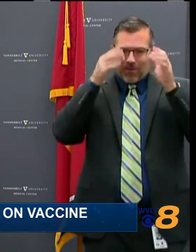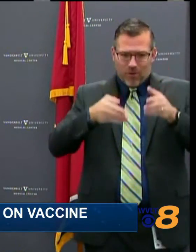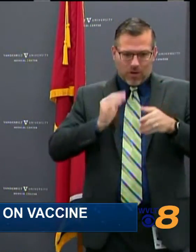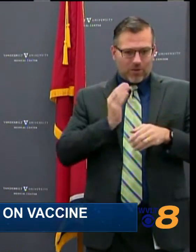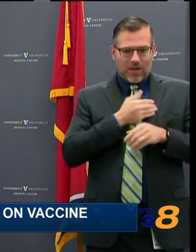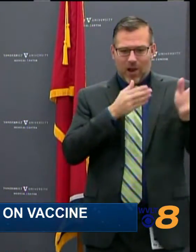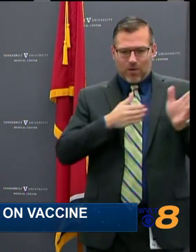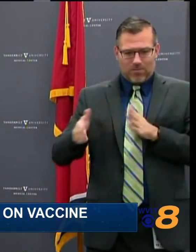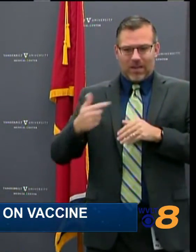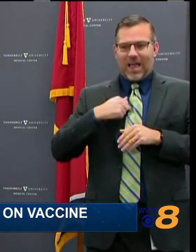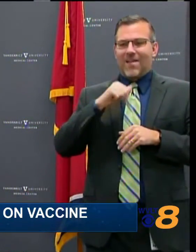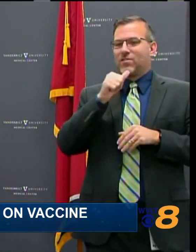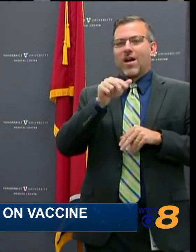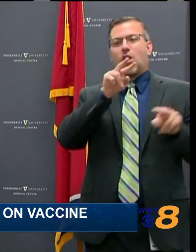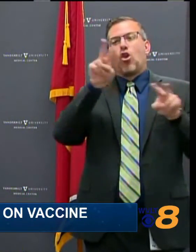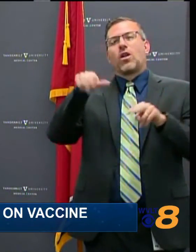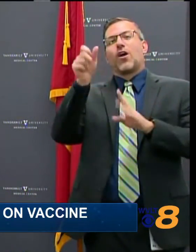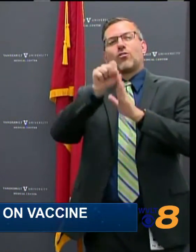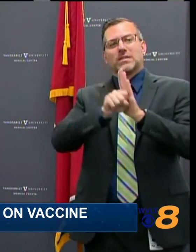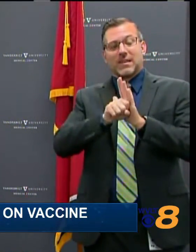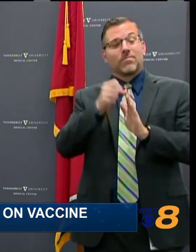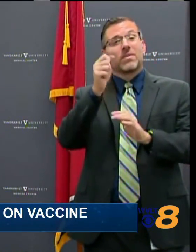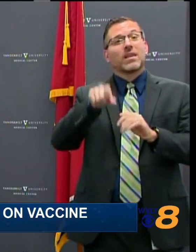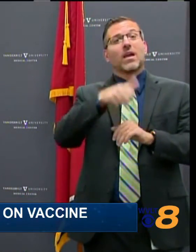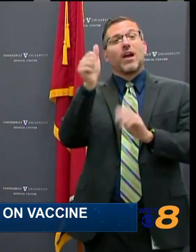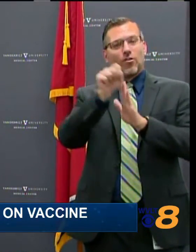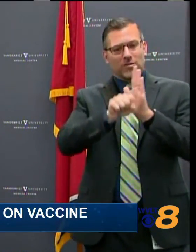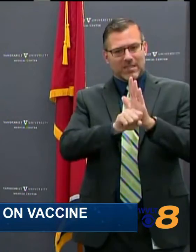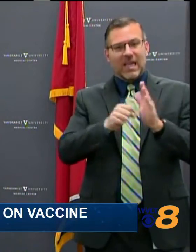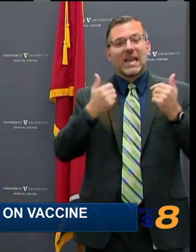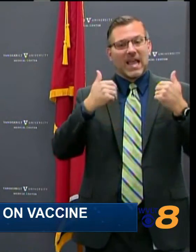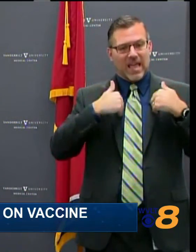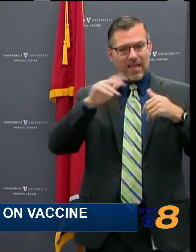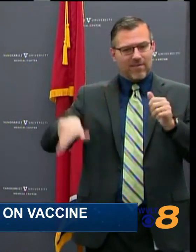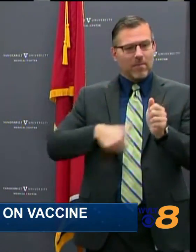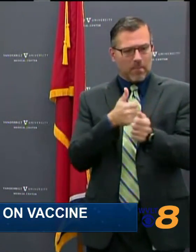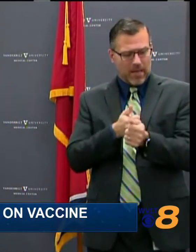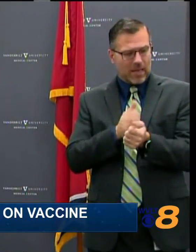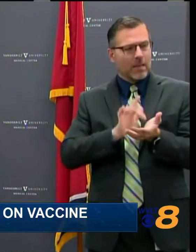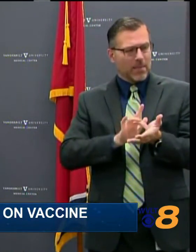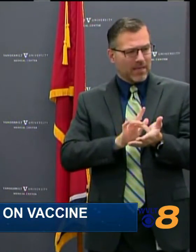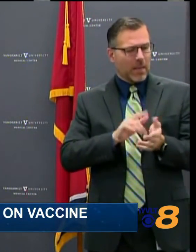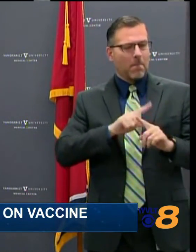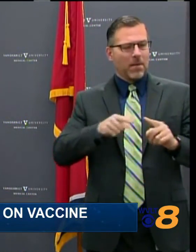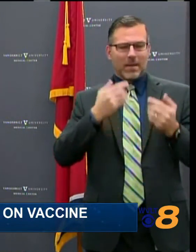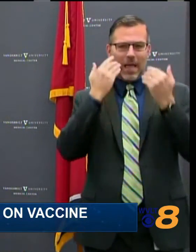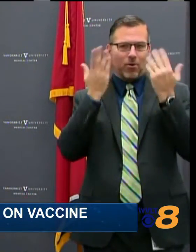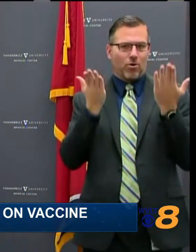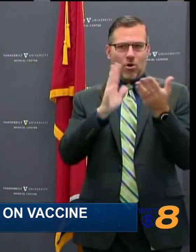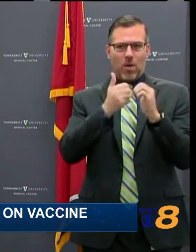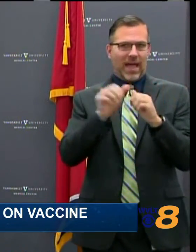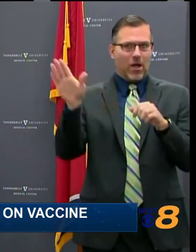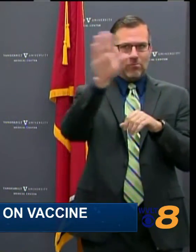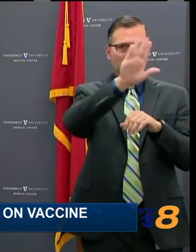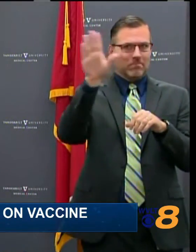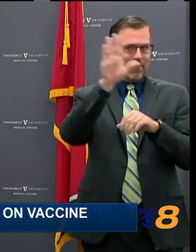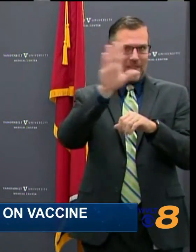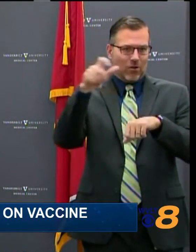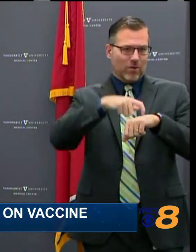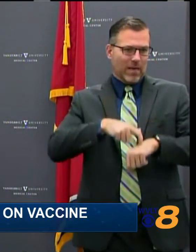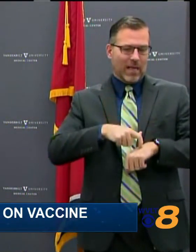haven't studied theirs closely. Every state does have a provision for emergency backup, but I'm unfamiliar with how they timed that and where they're staging